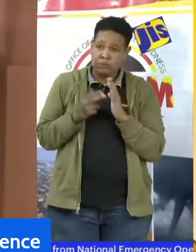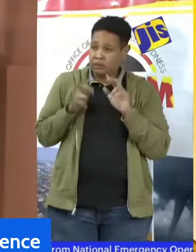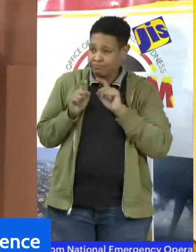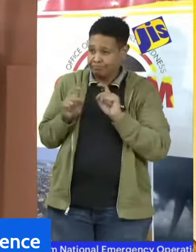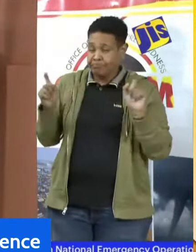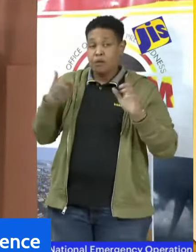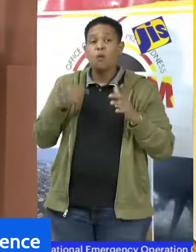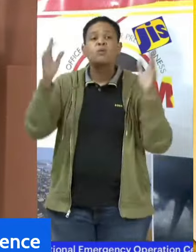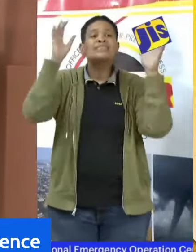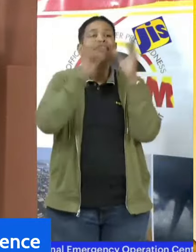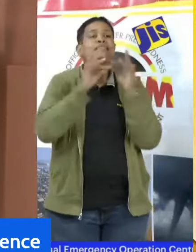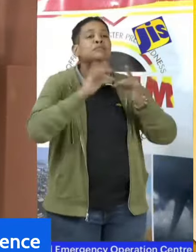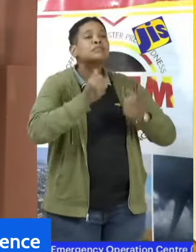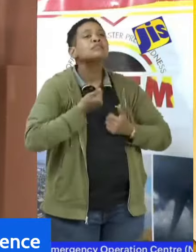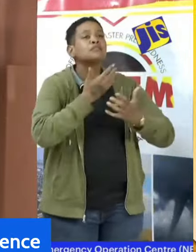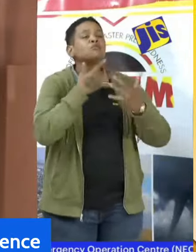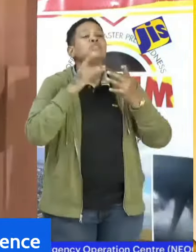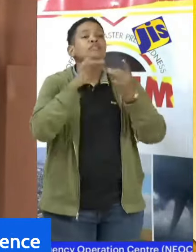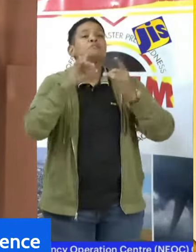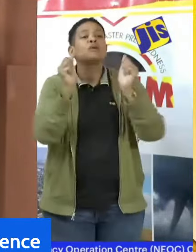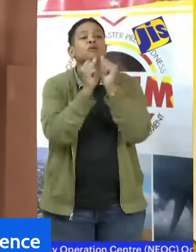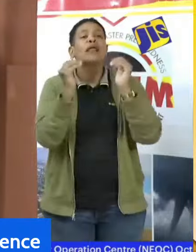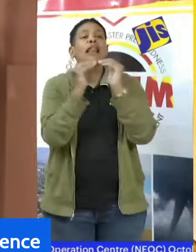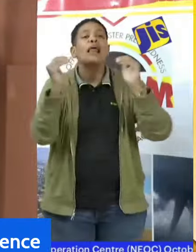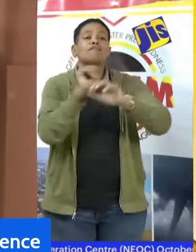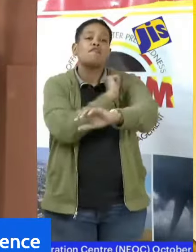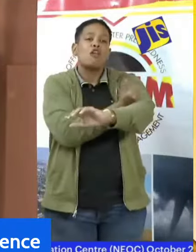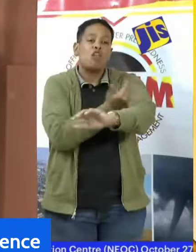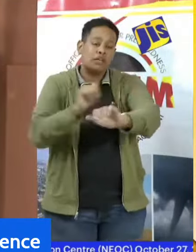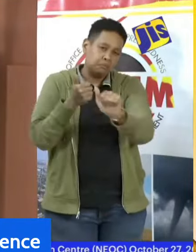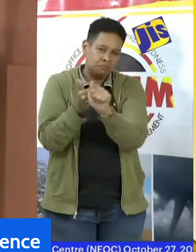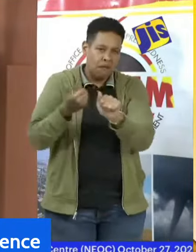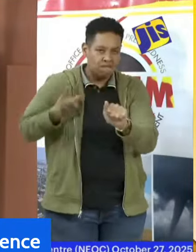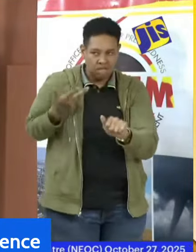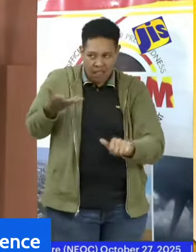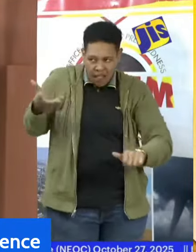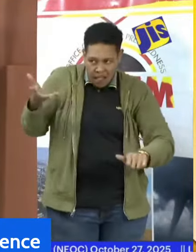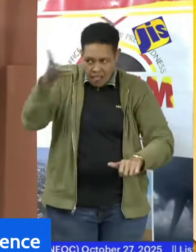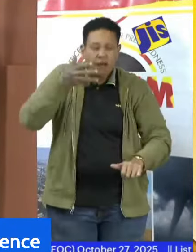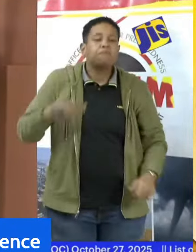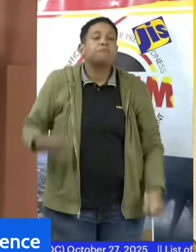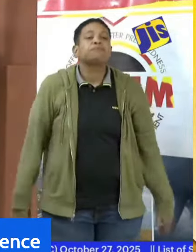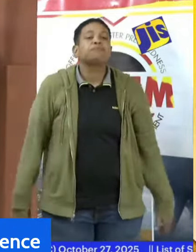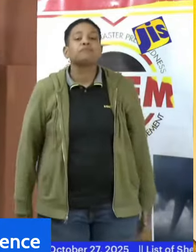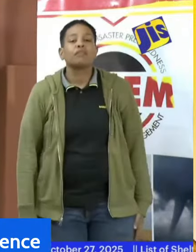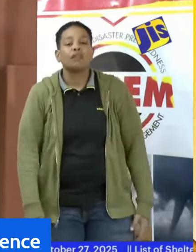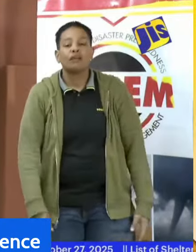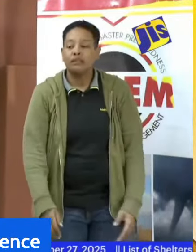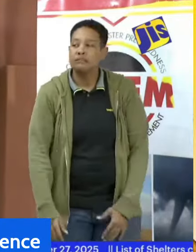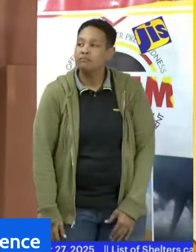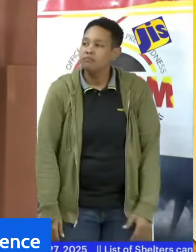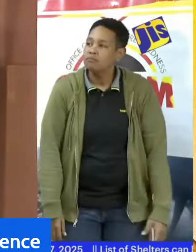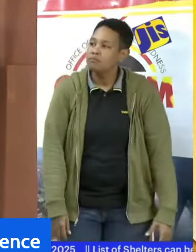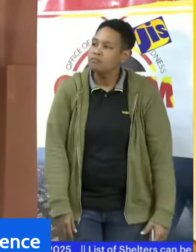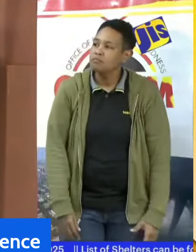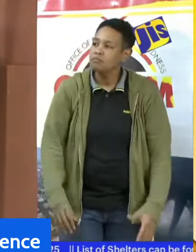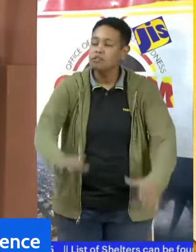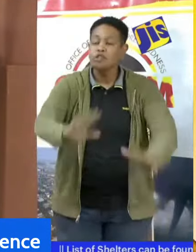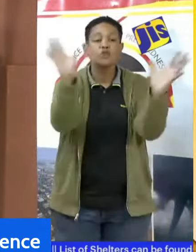speak with a certain level of authority. A total of